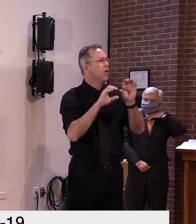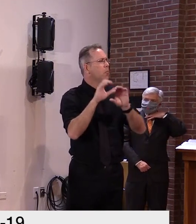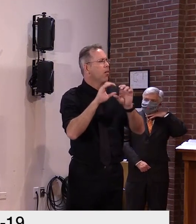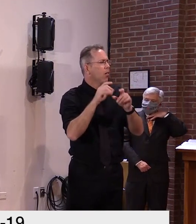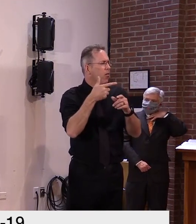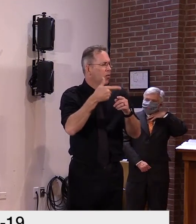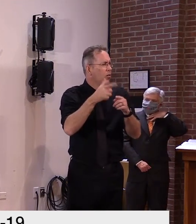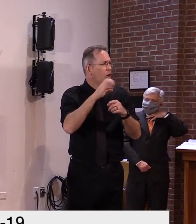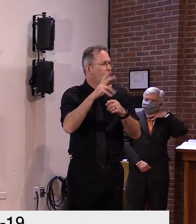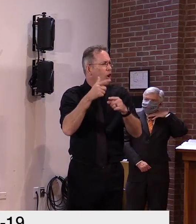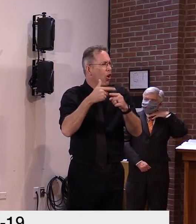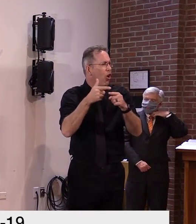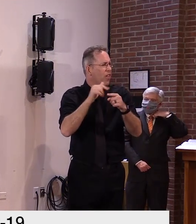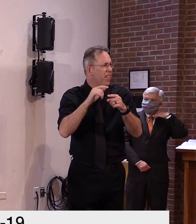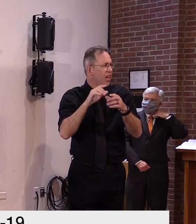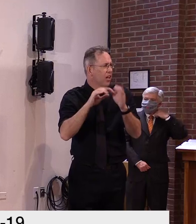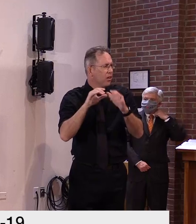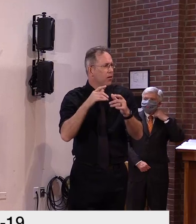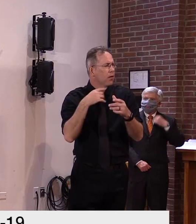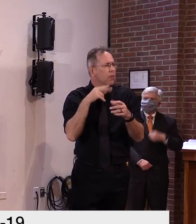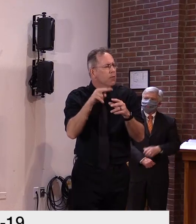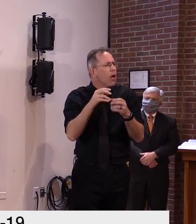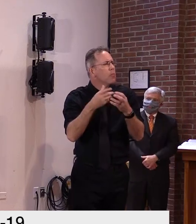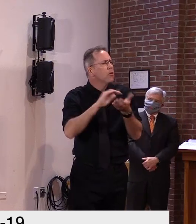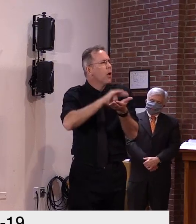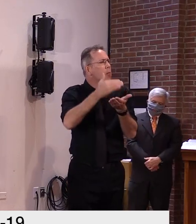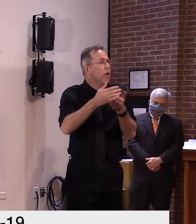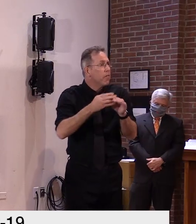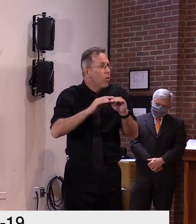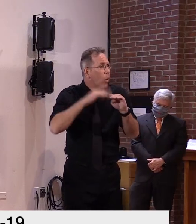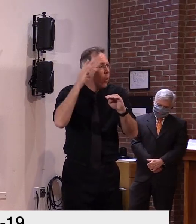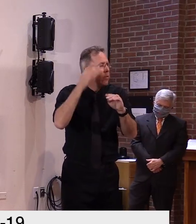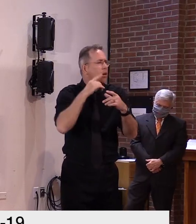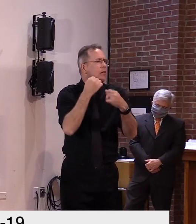within the limits we would want them to. They were not